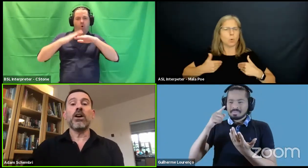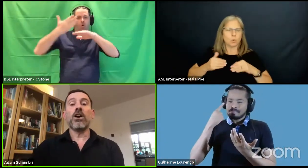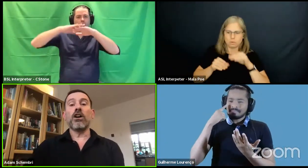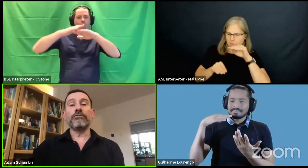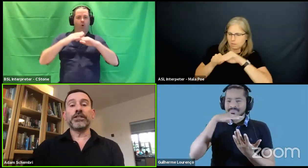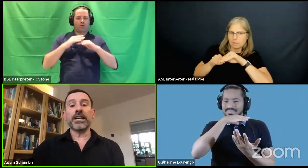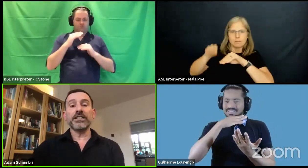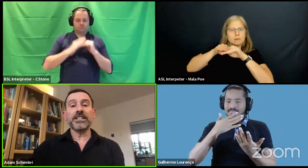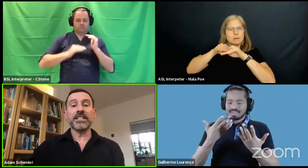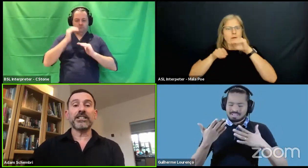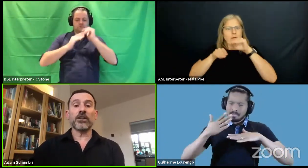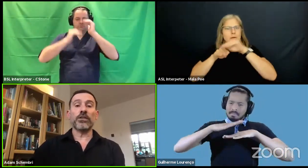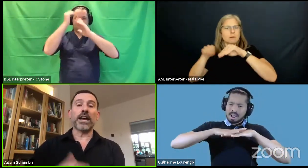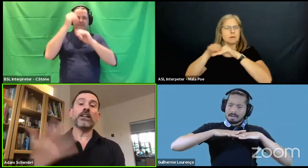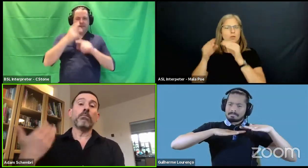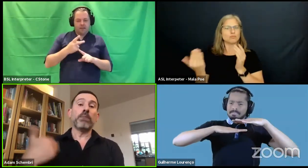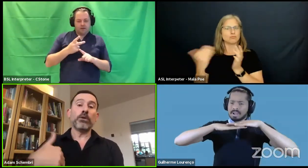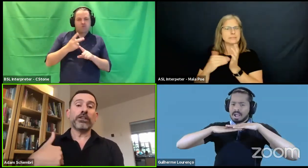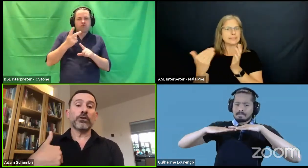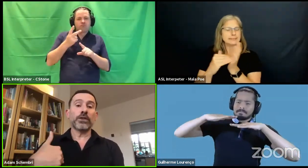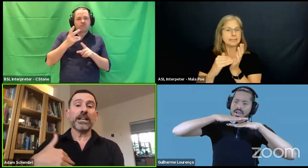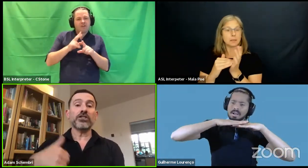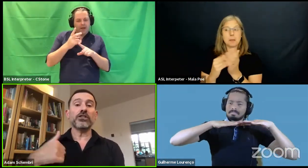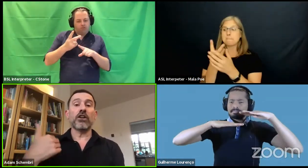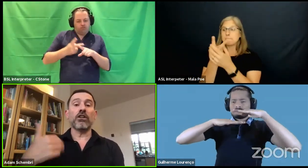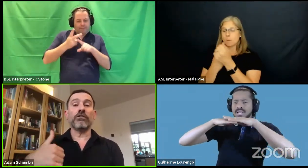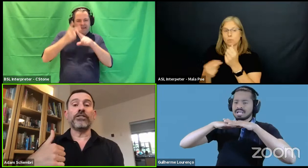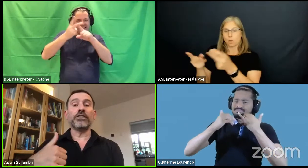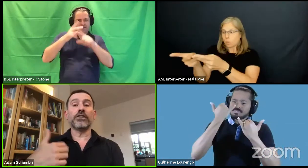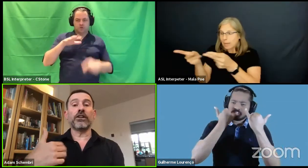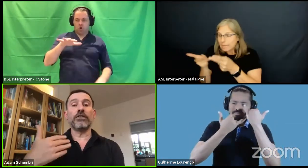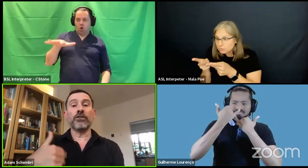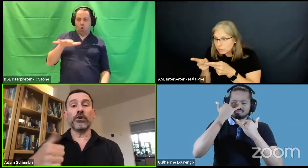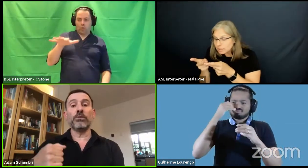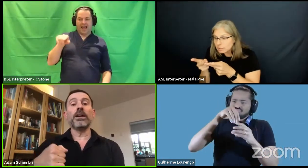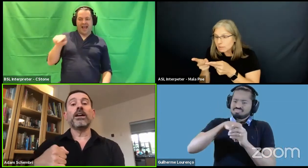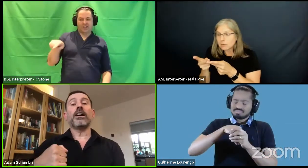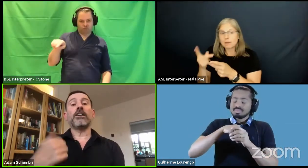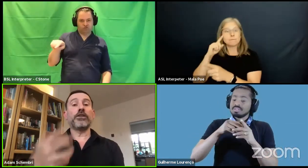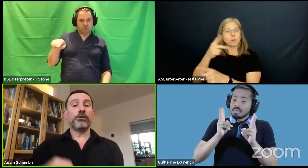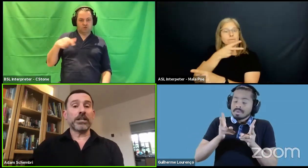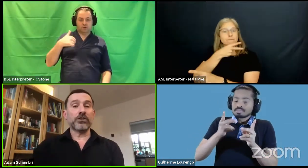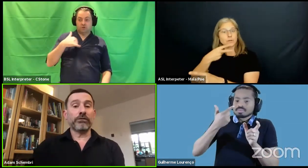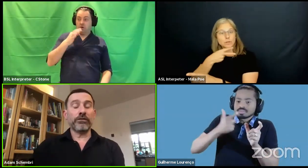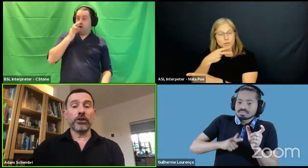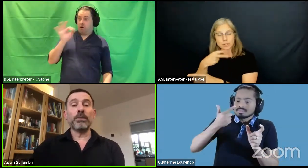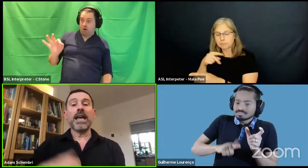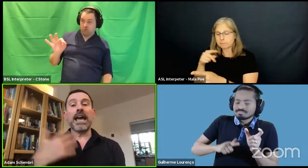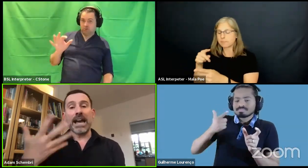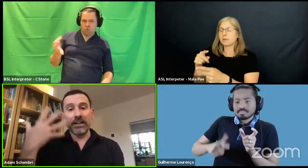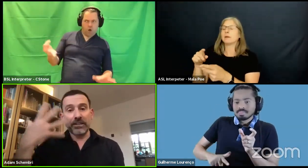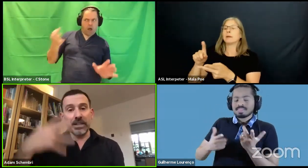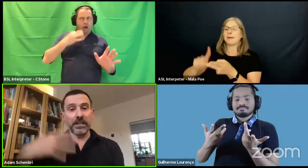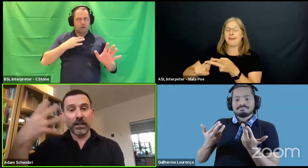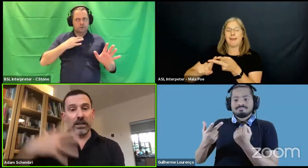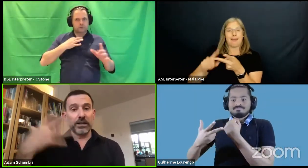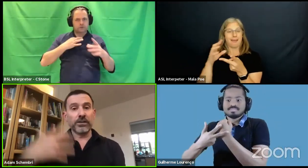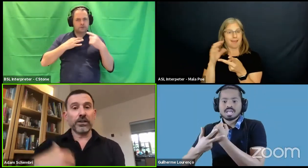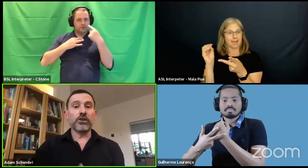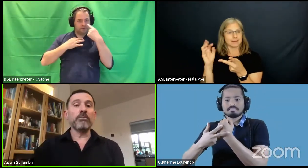system of redundancy, so that both the location of the verb of the directional verb, and